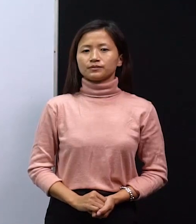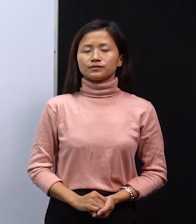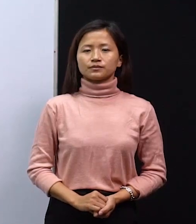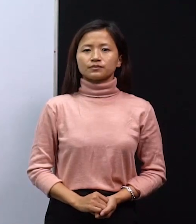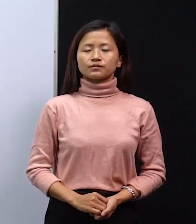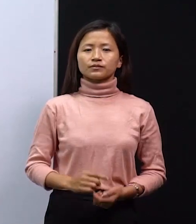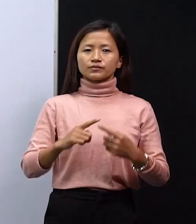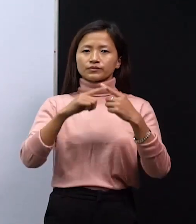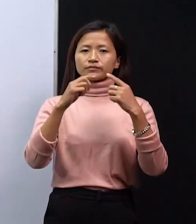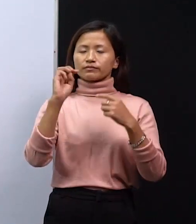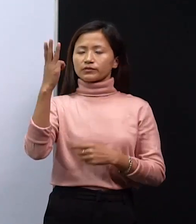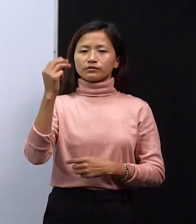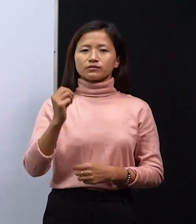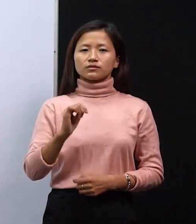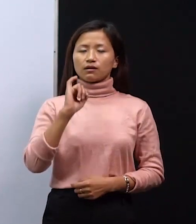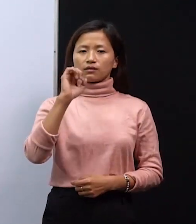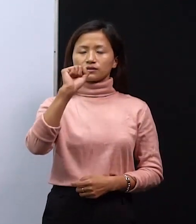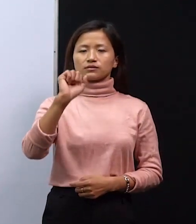The third identity,